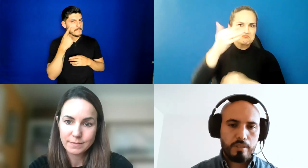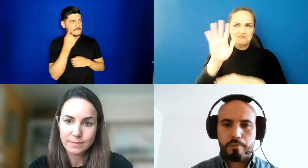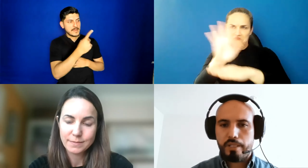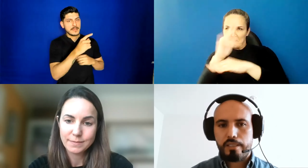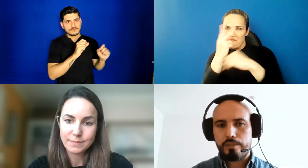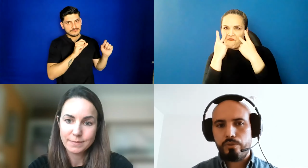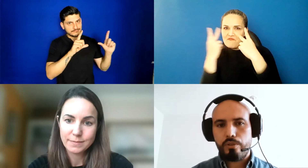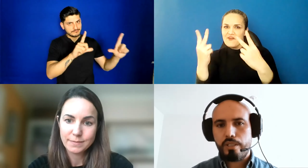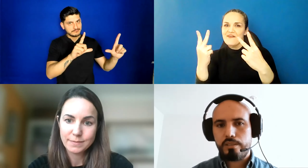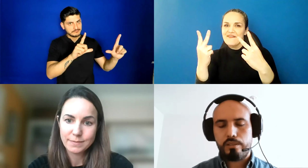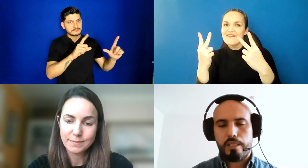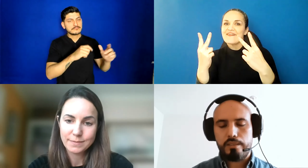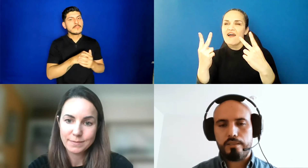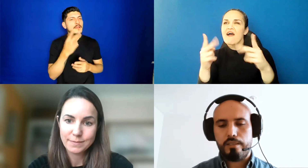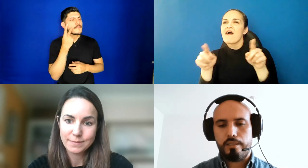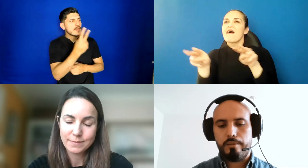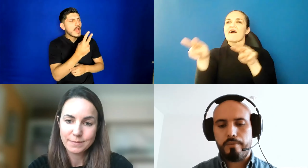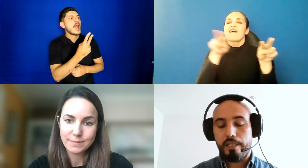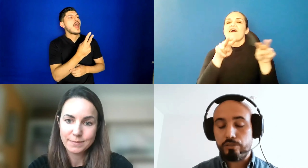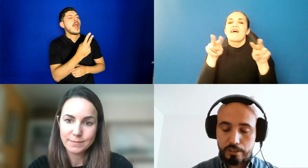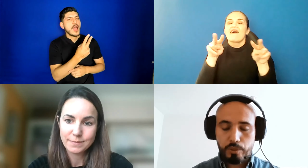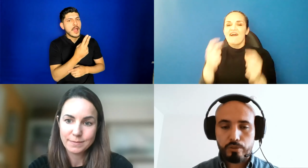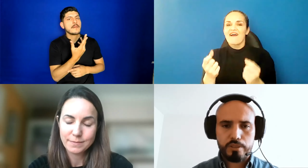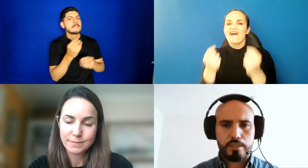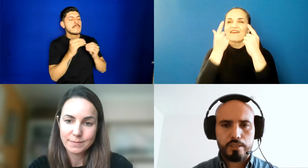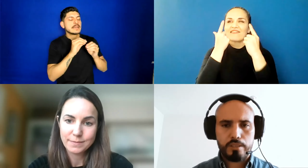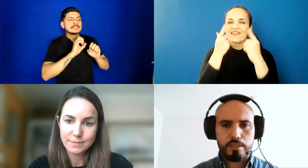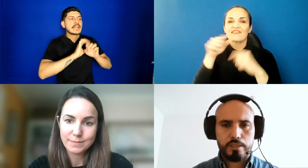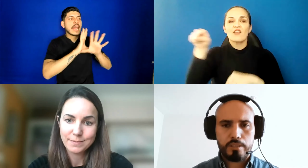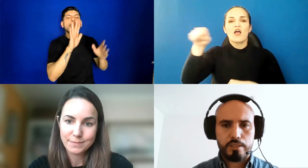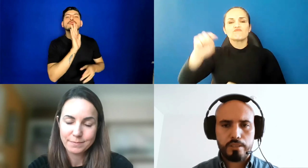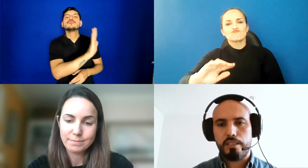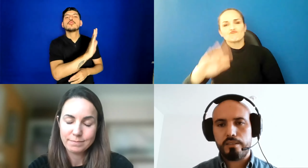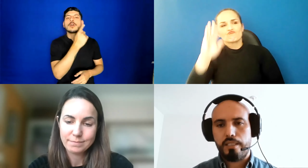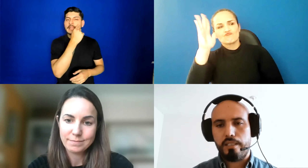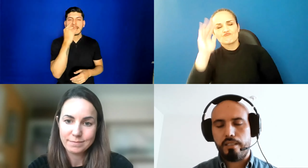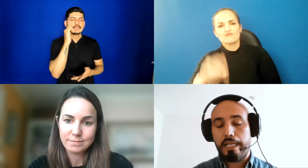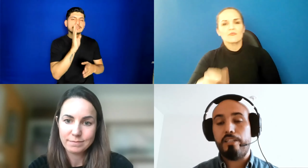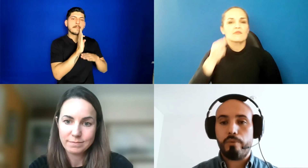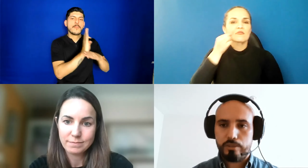invite you to watch the documentary, and you can